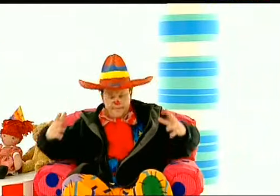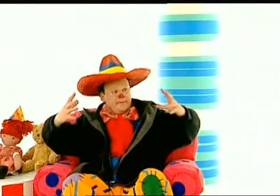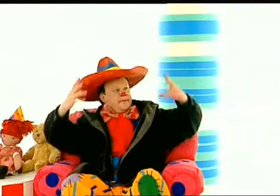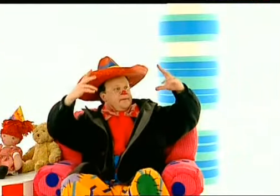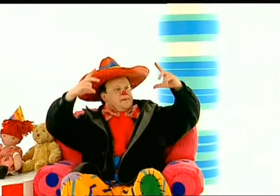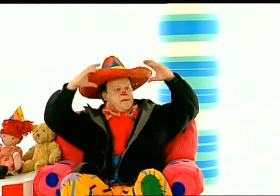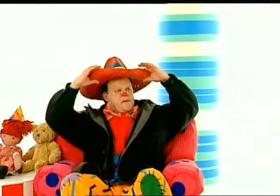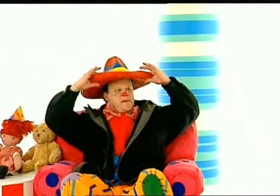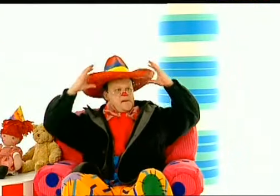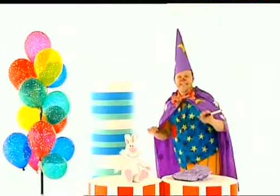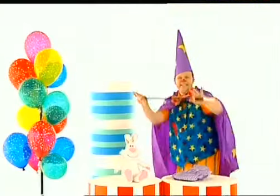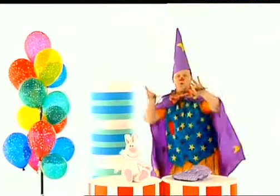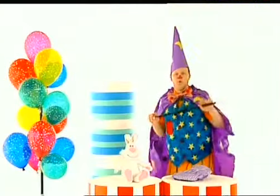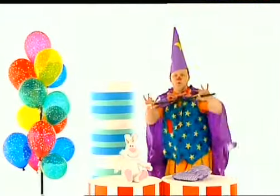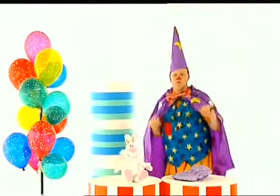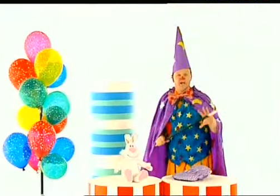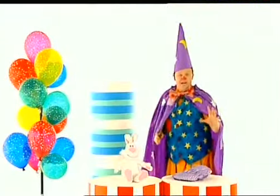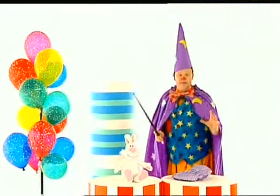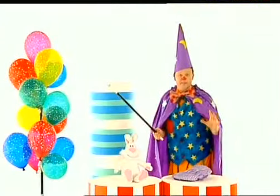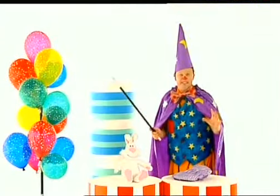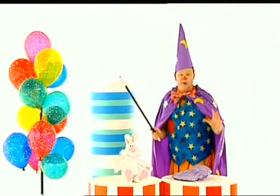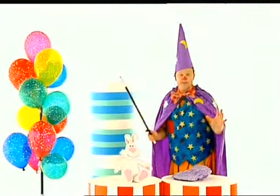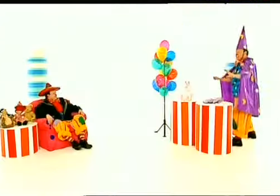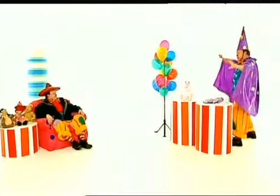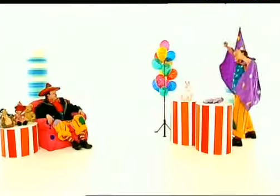And again, Mr. Tumble. Flippity floppity whiz.